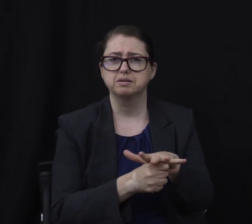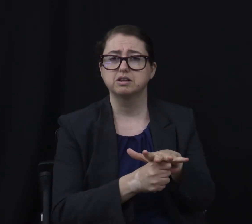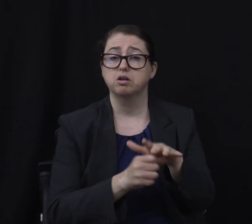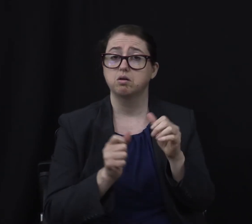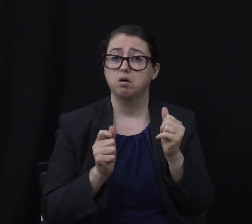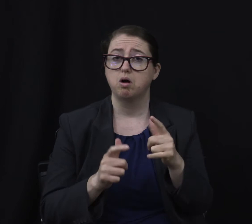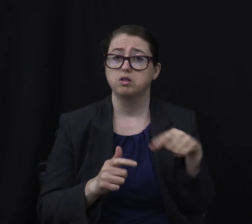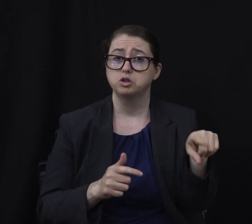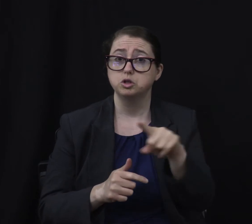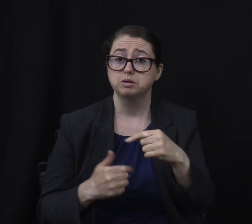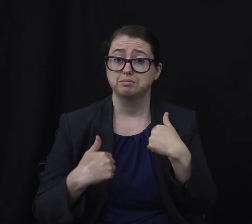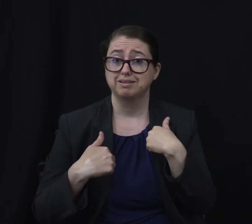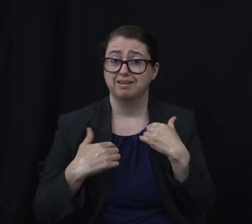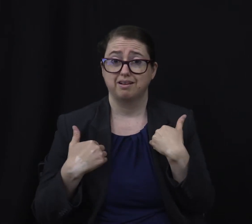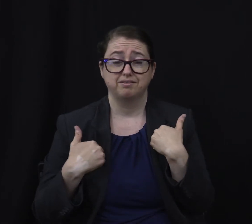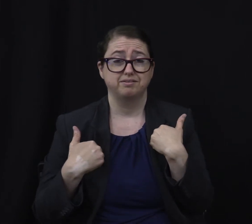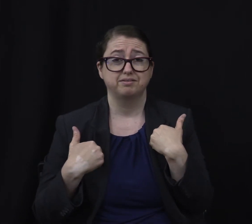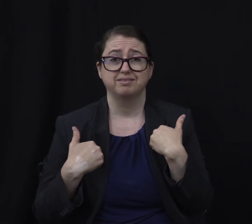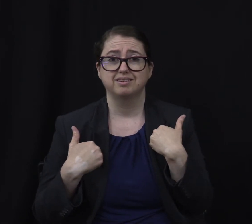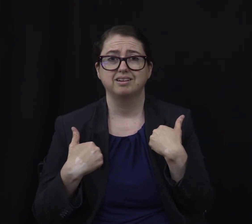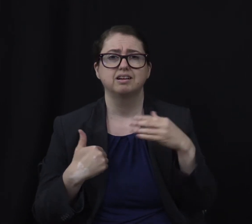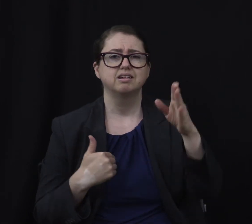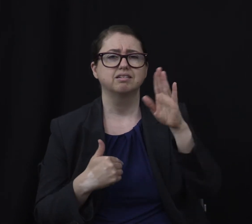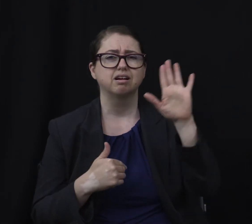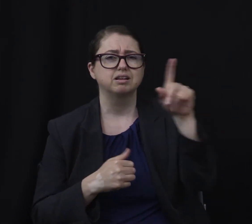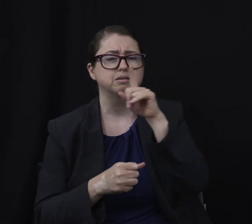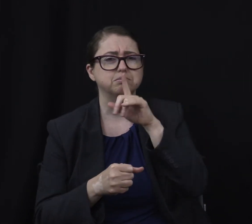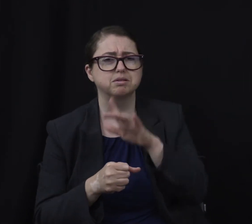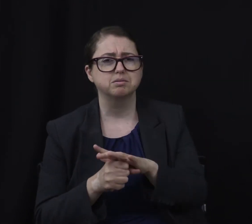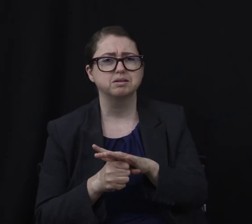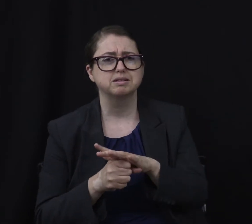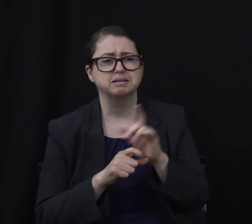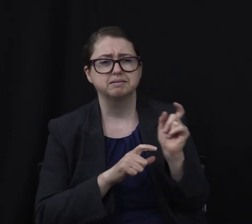the promises of God are all that we will ever need.